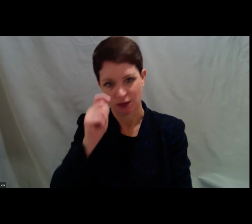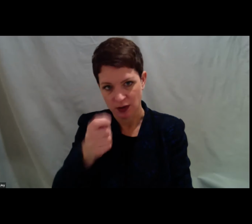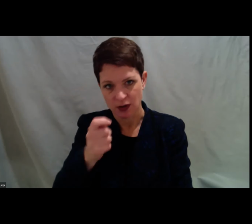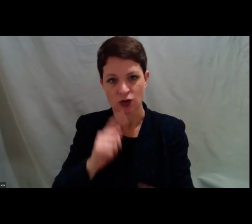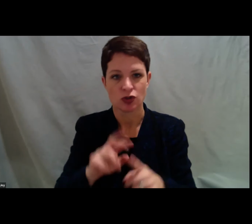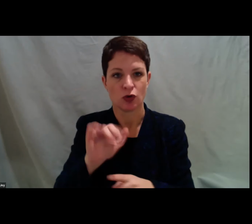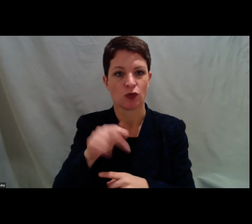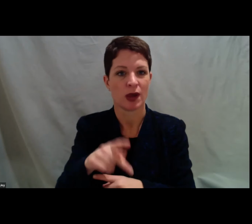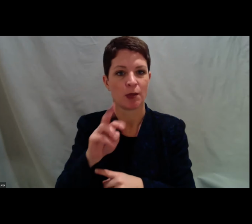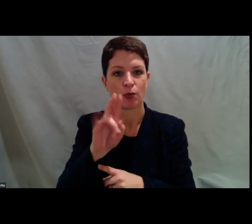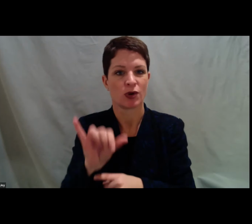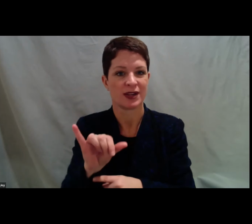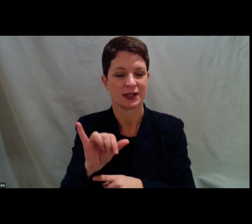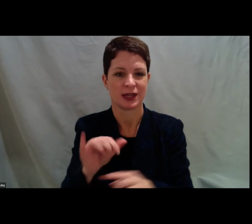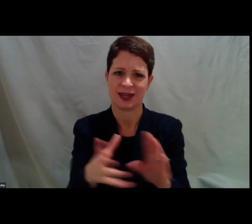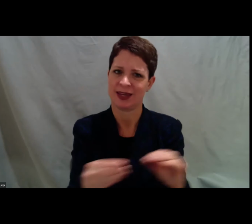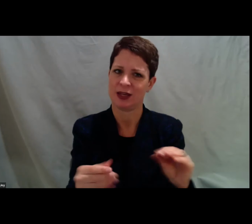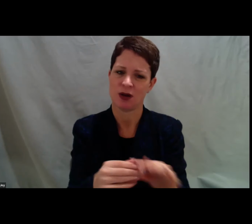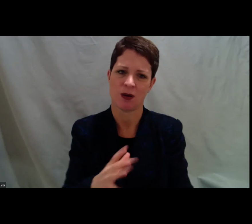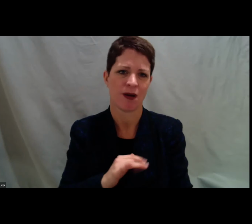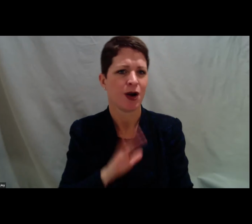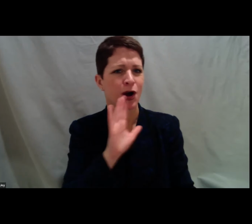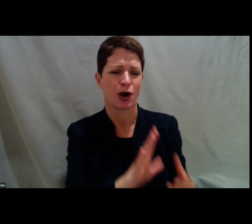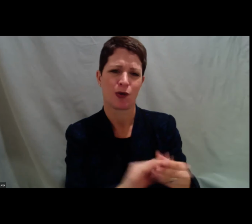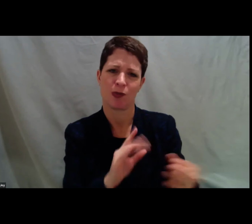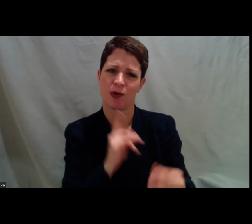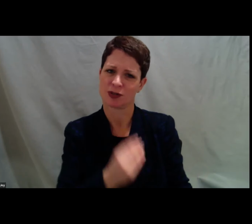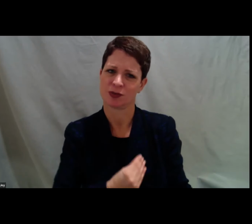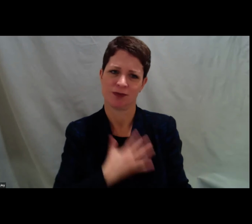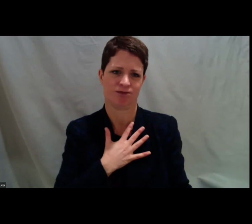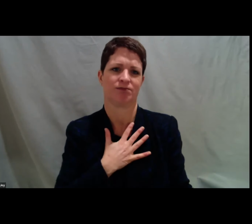Representative Presley's keynote. I was so delighted by some of her remarks.